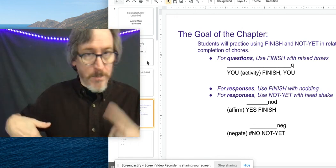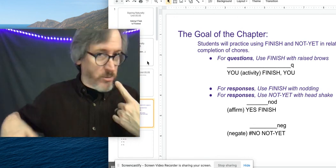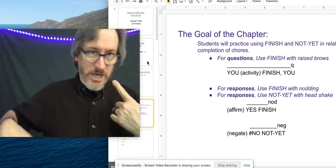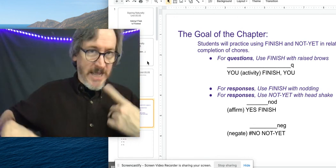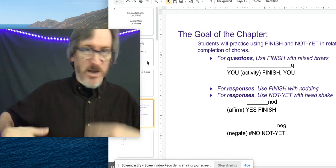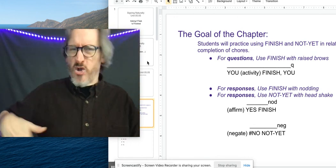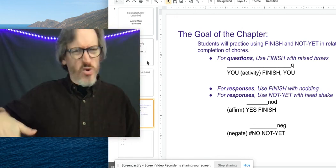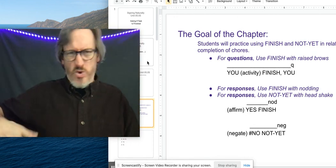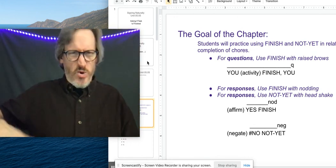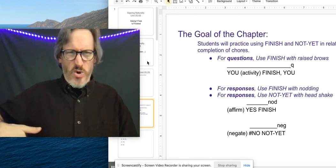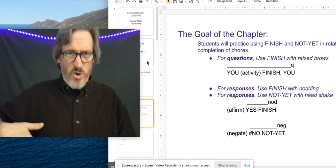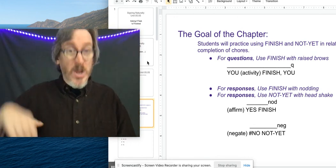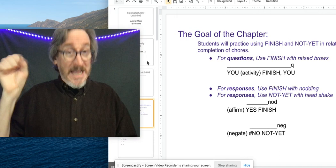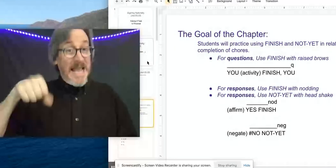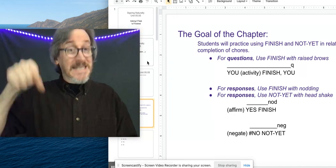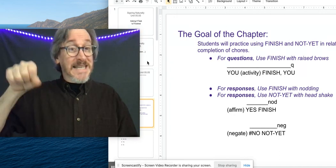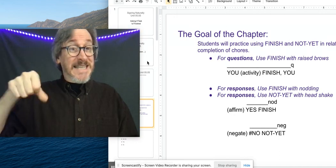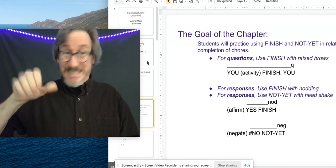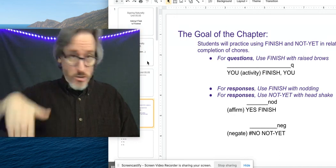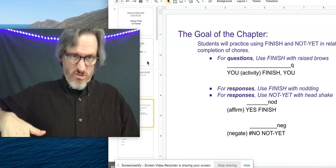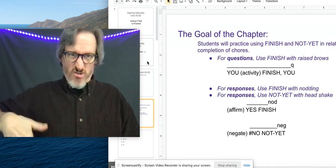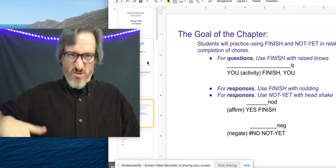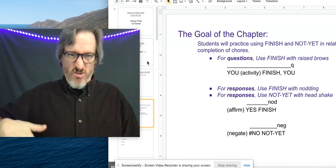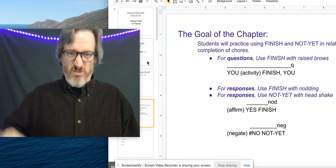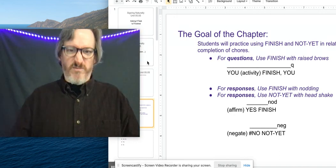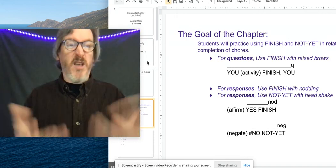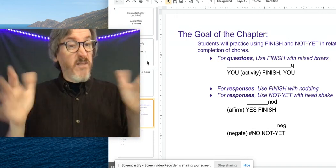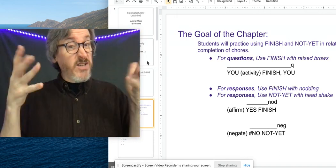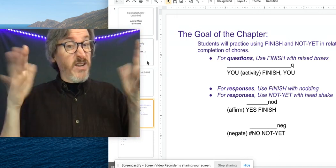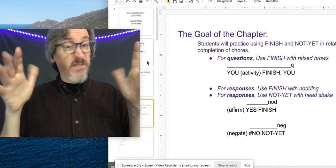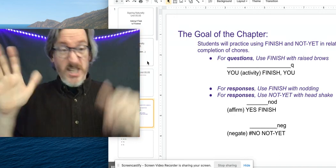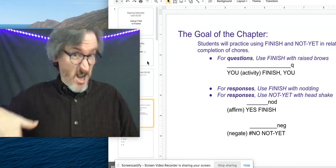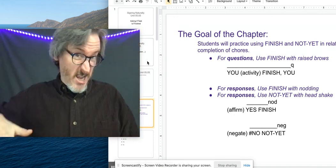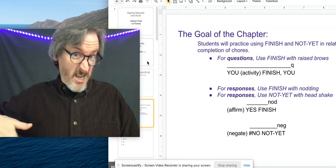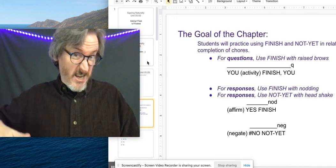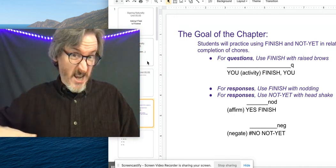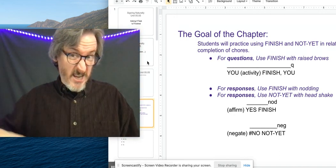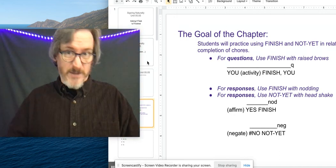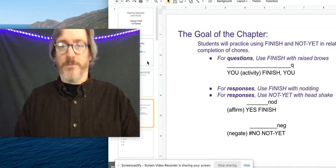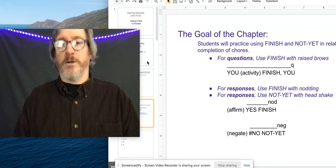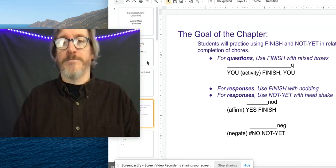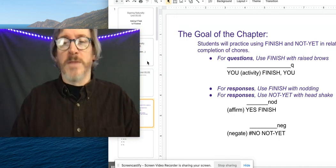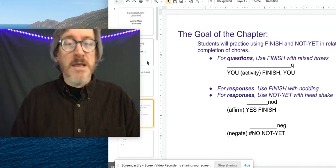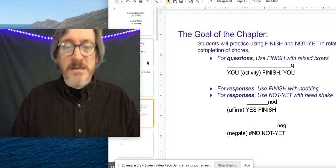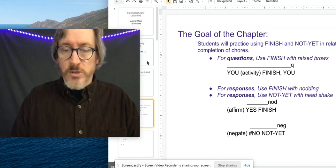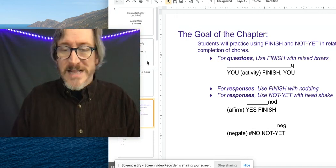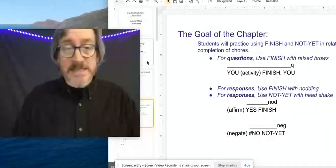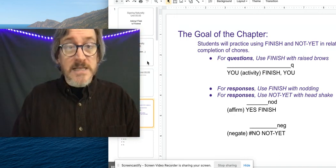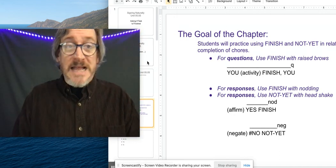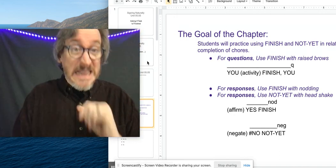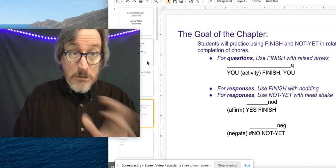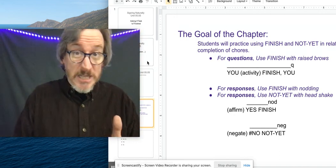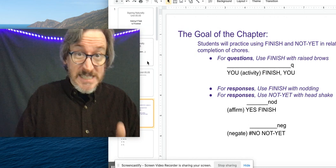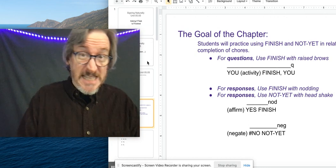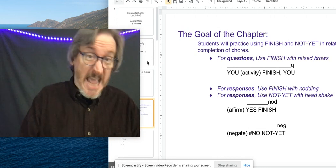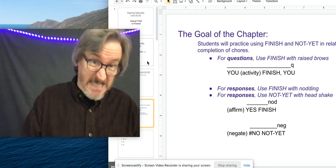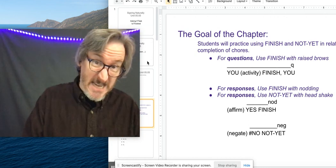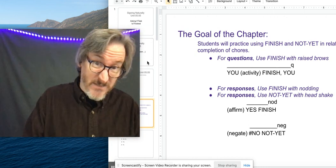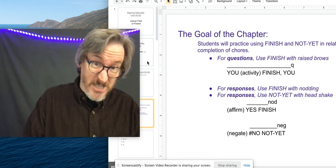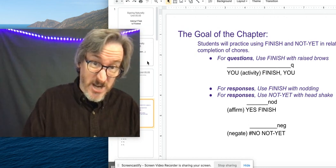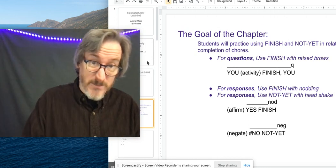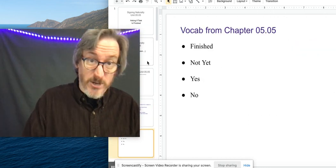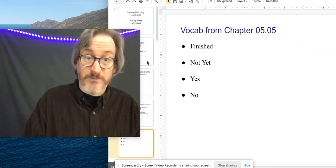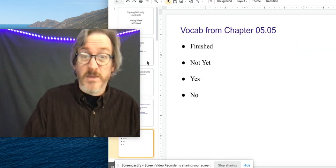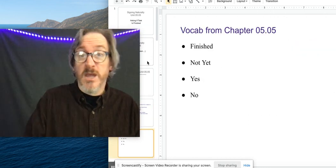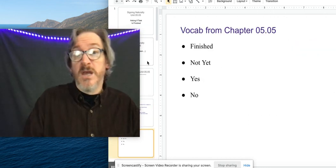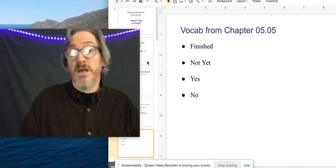And remember, shake head. Oh no. Yes. No. Fish. Not yet. So that literally is the extent